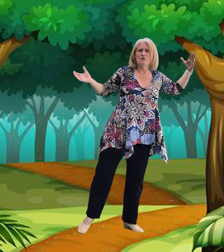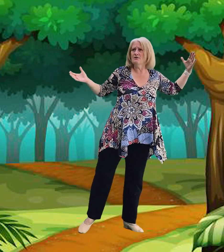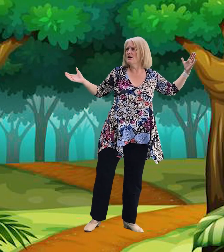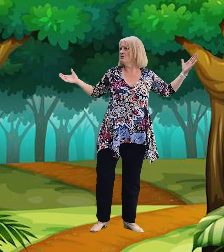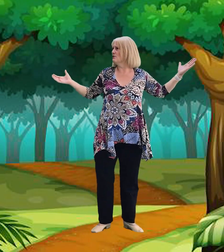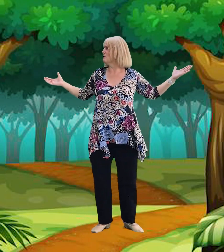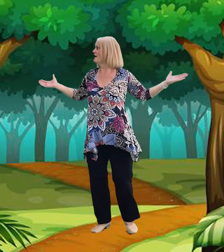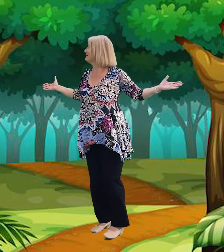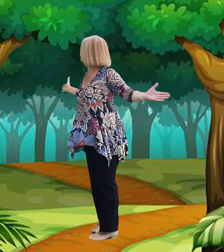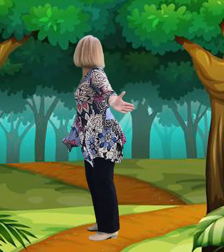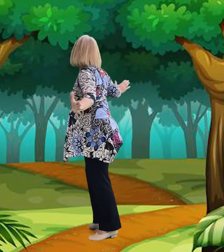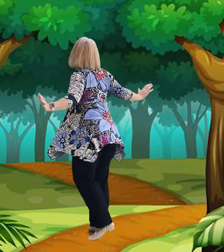no, look around.